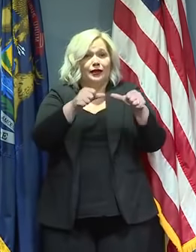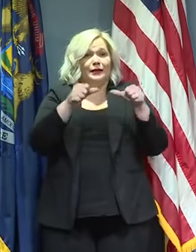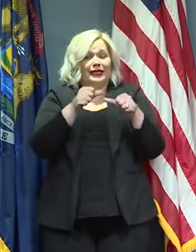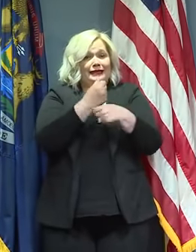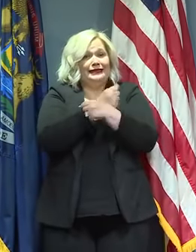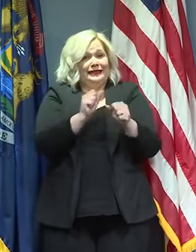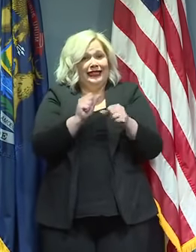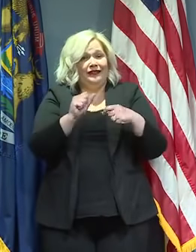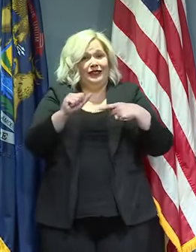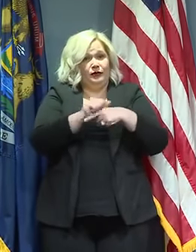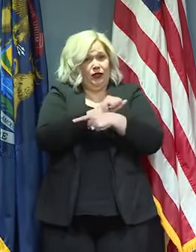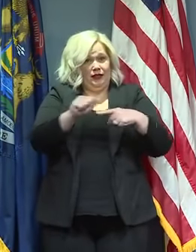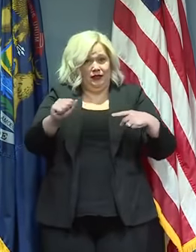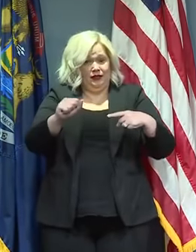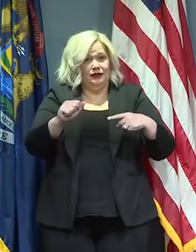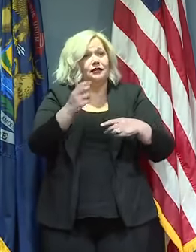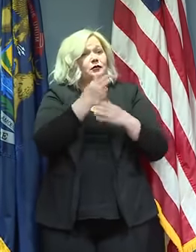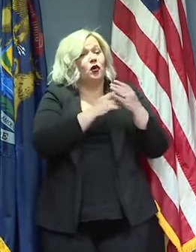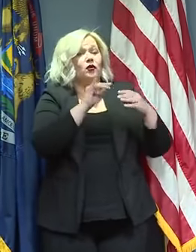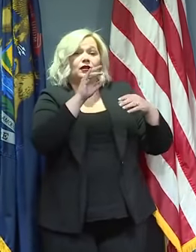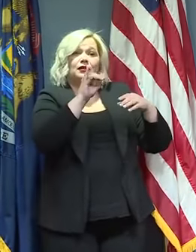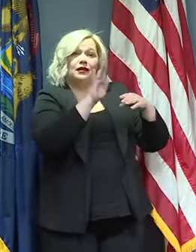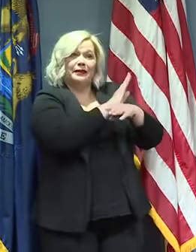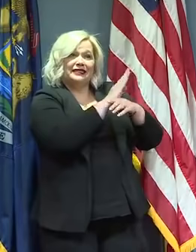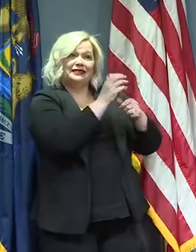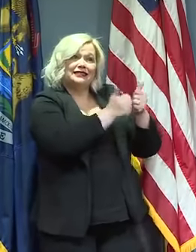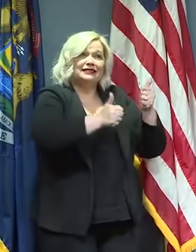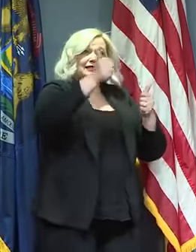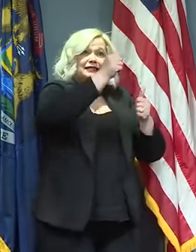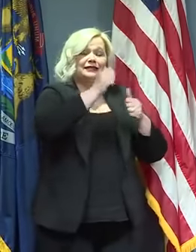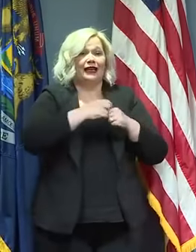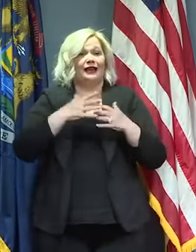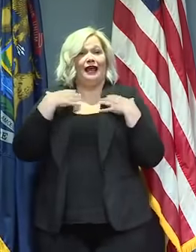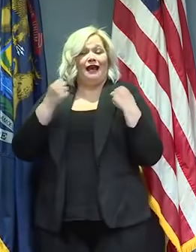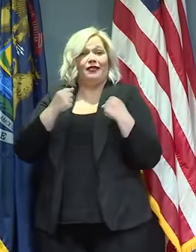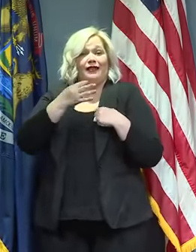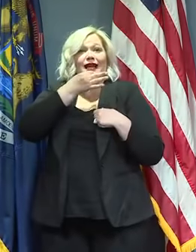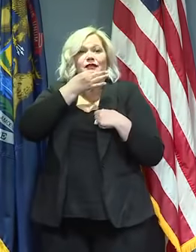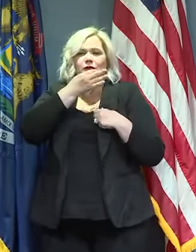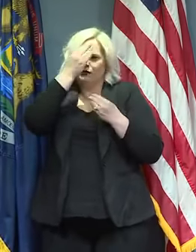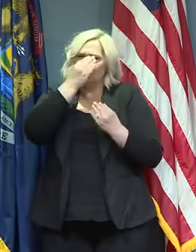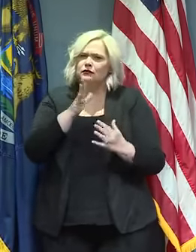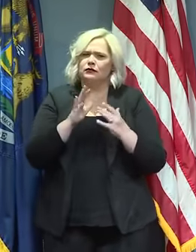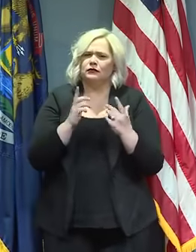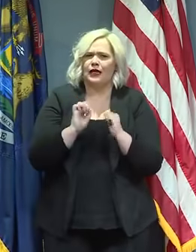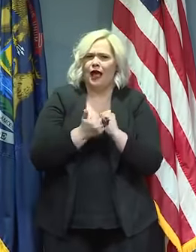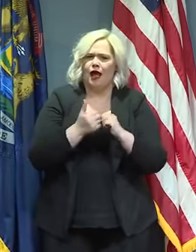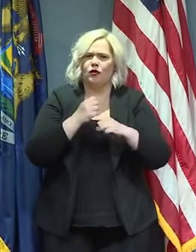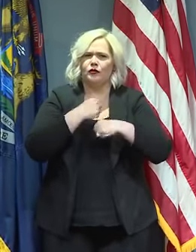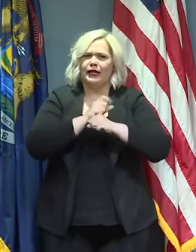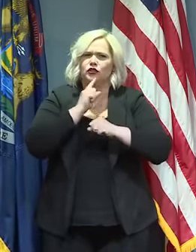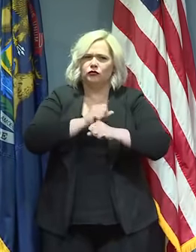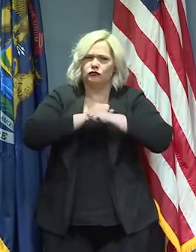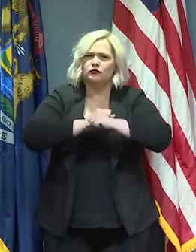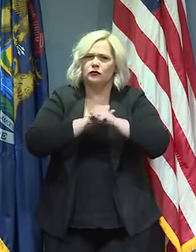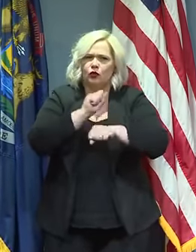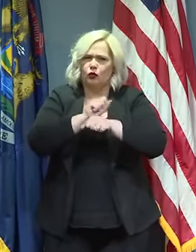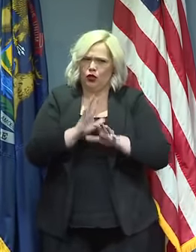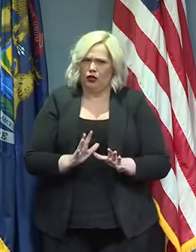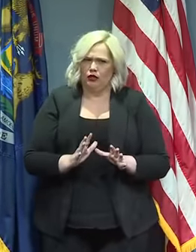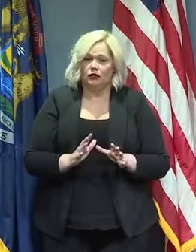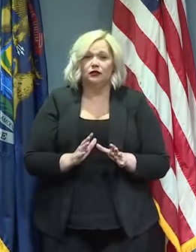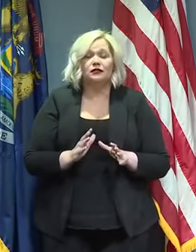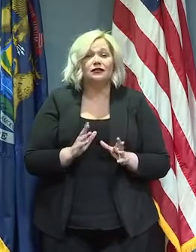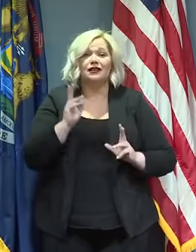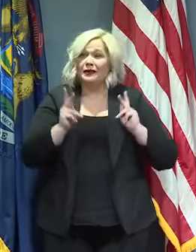both by industry and by public health experts. We don't want our employees to be afraid to go back to work, and we